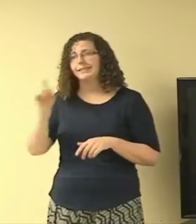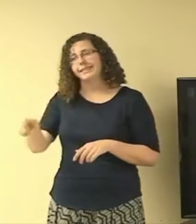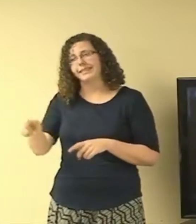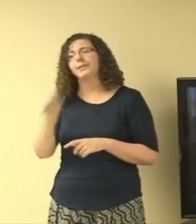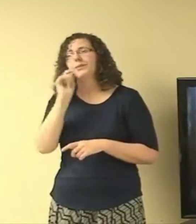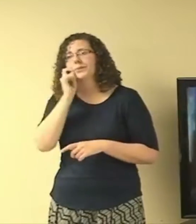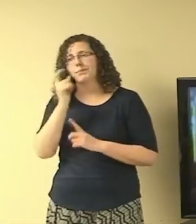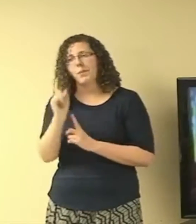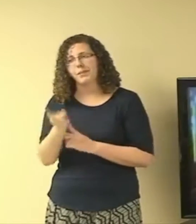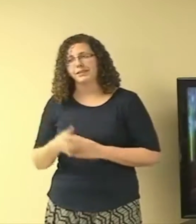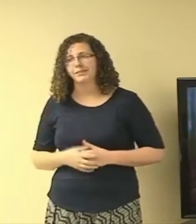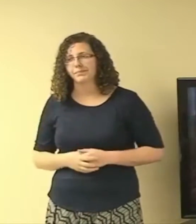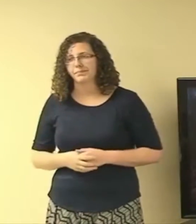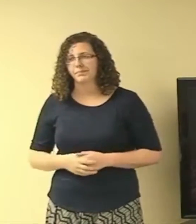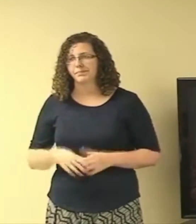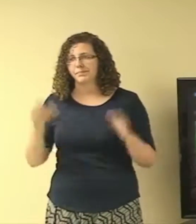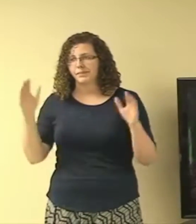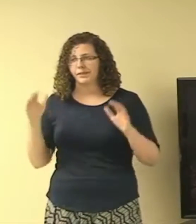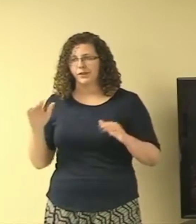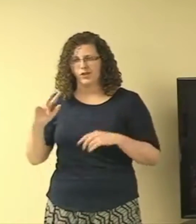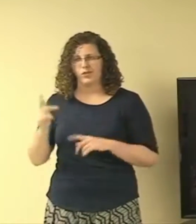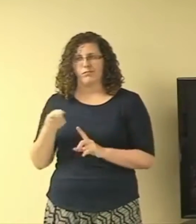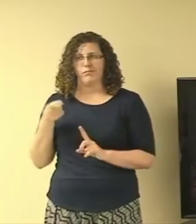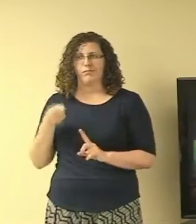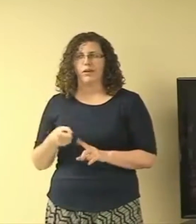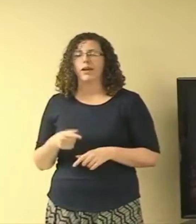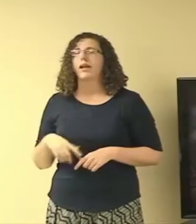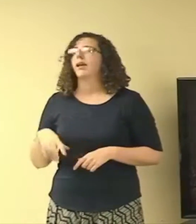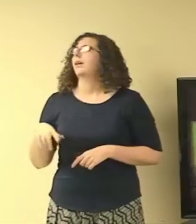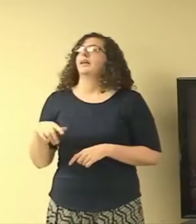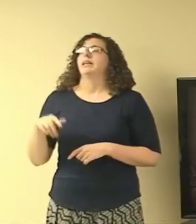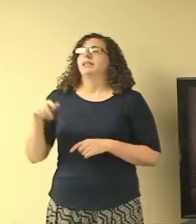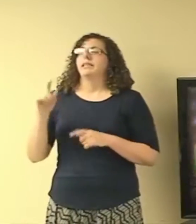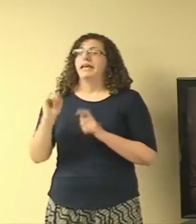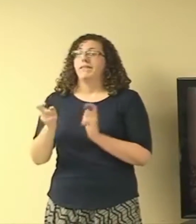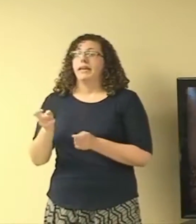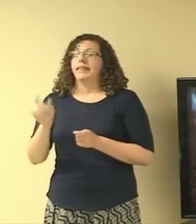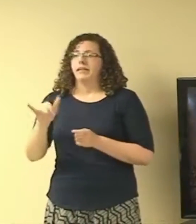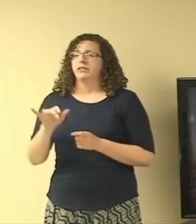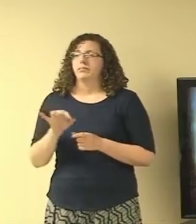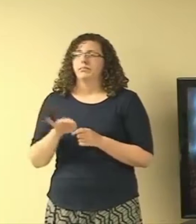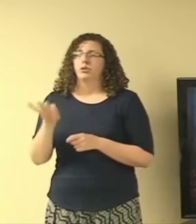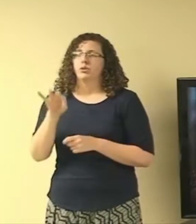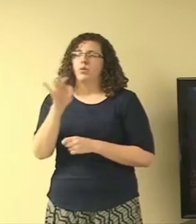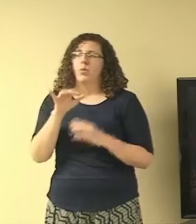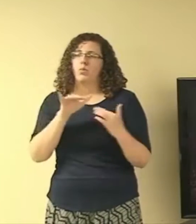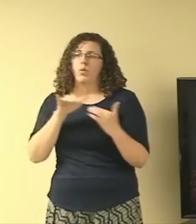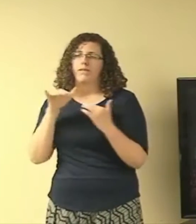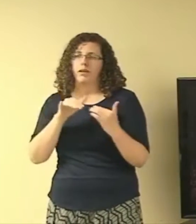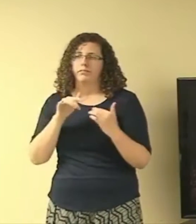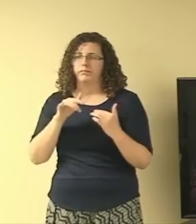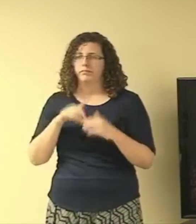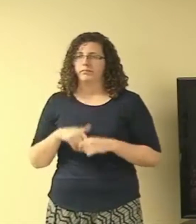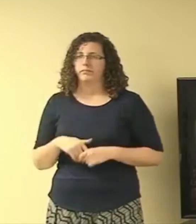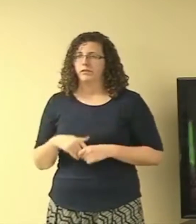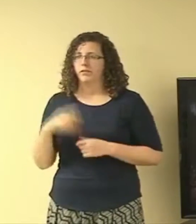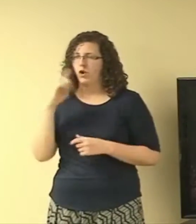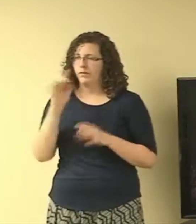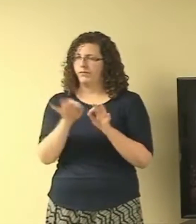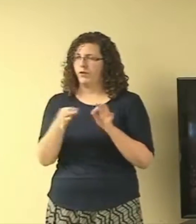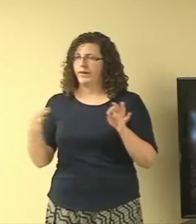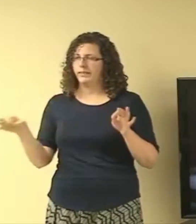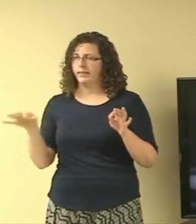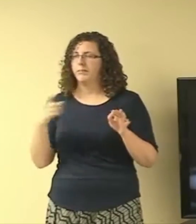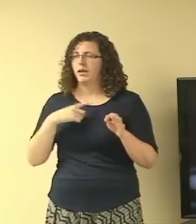The third thing is giving is spiritual warfare. I was always taught to pray on the armor of God. Have you heard that one? You put on the helmet